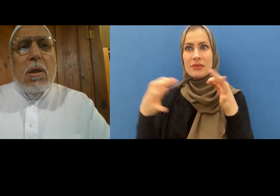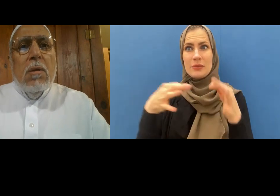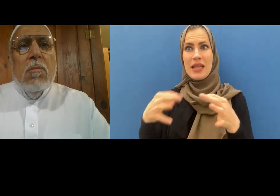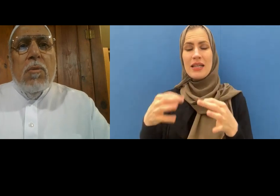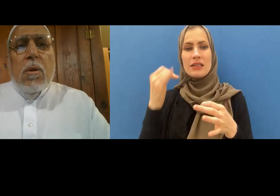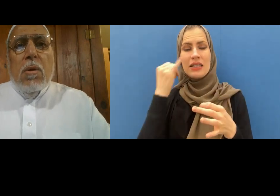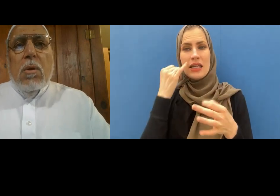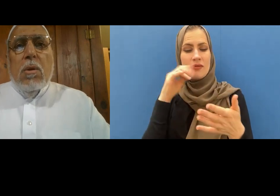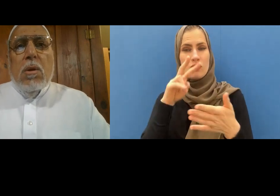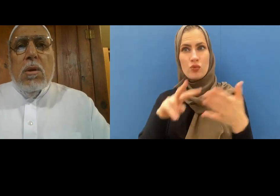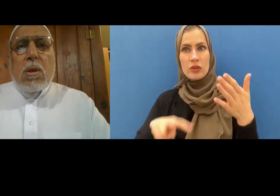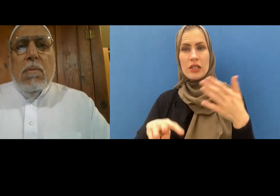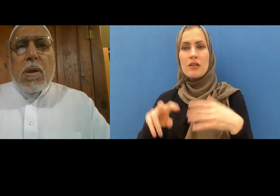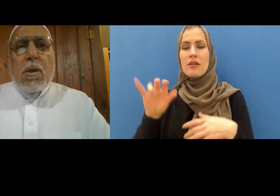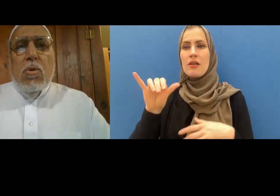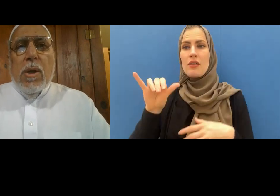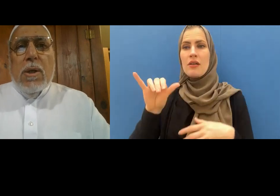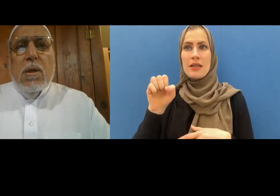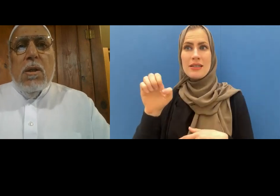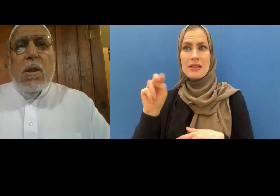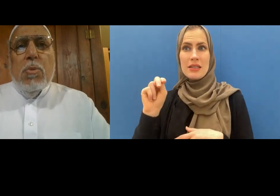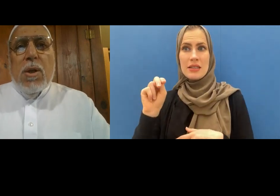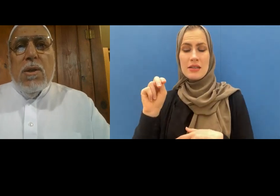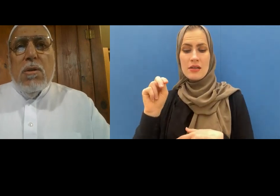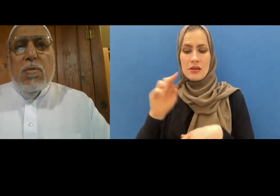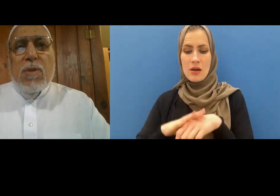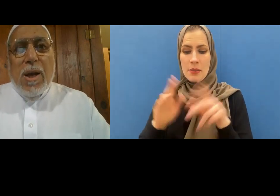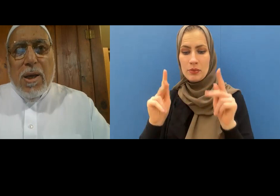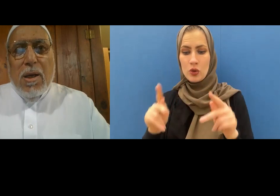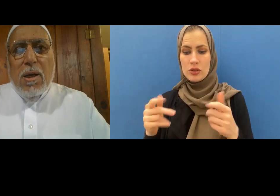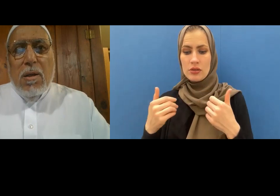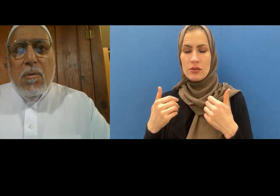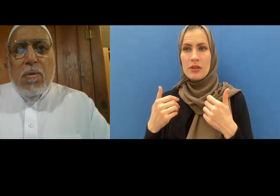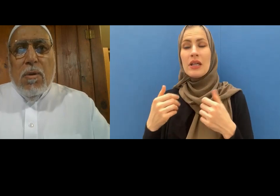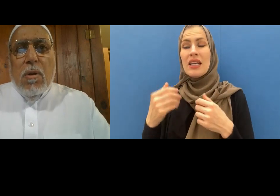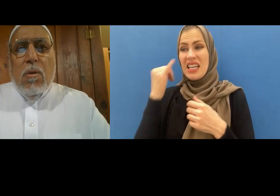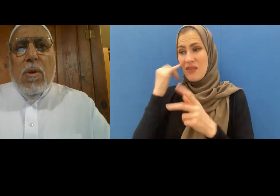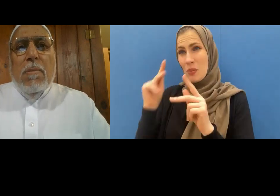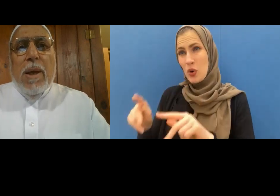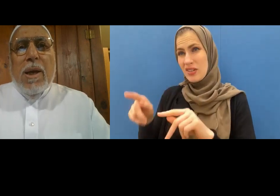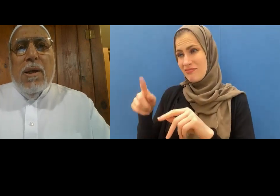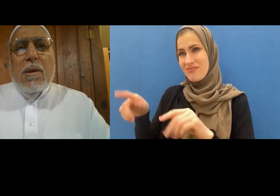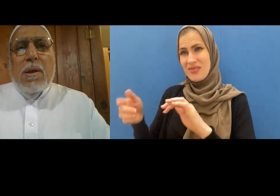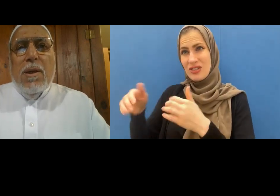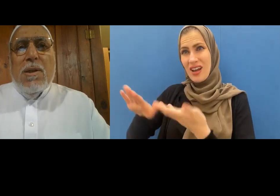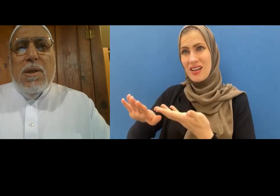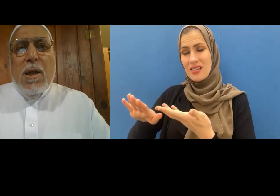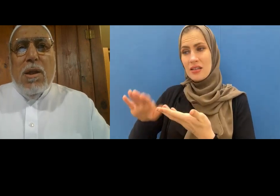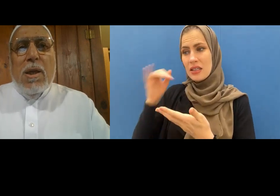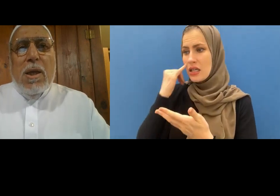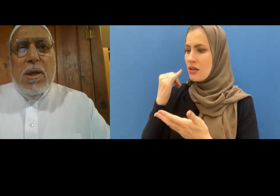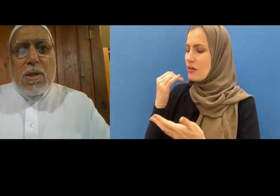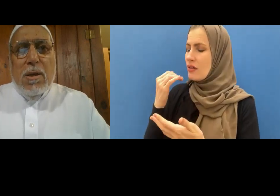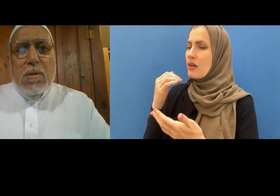Yasin on somebody who is in the process of dying will make his